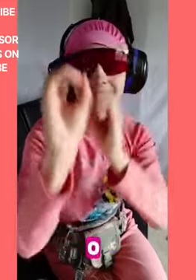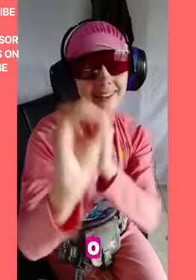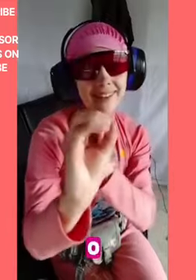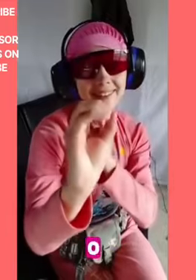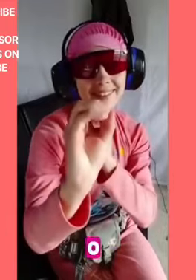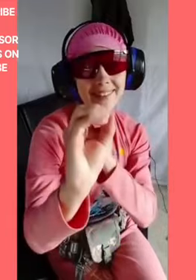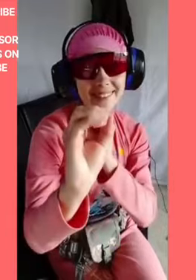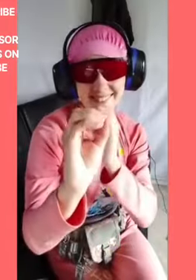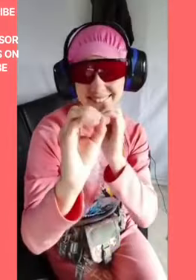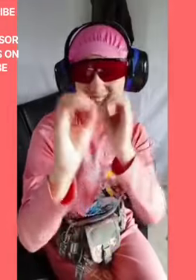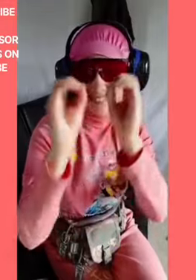O.